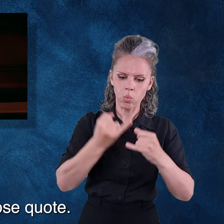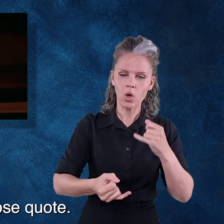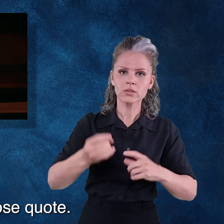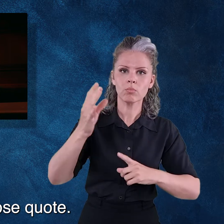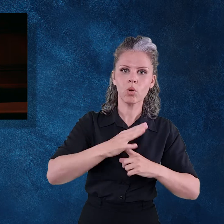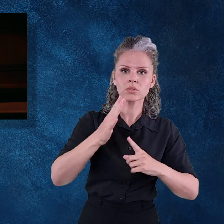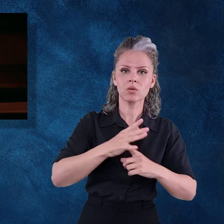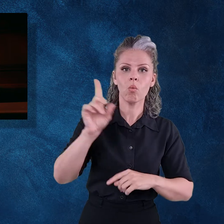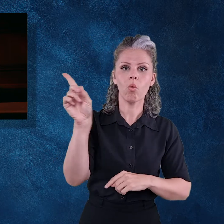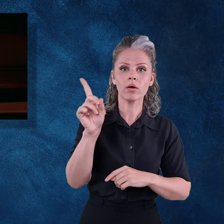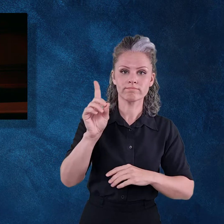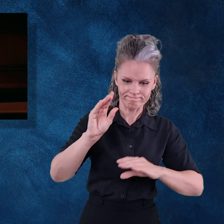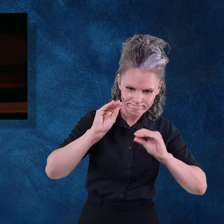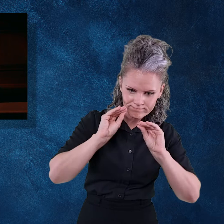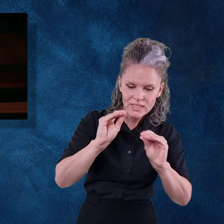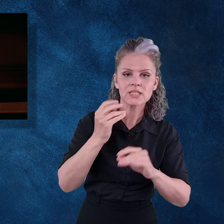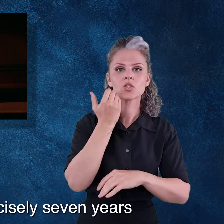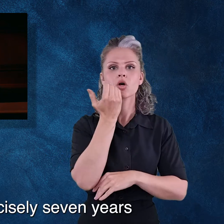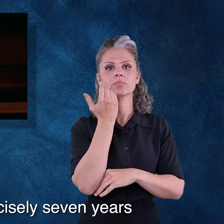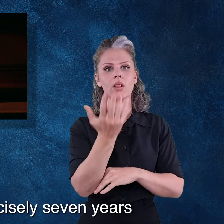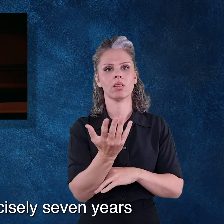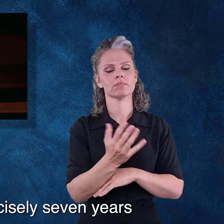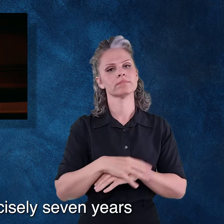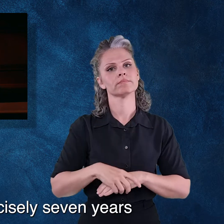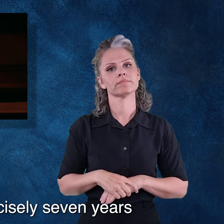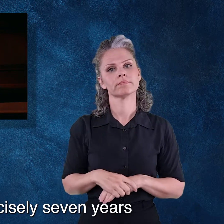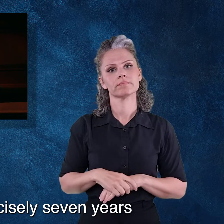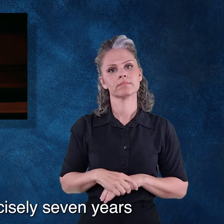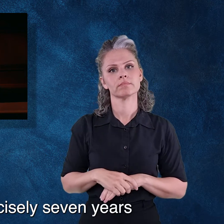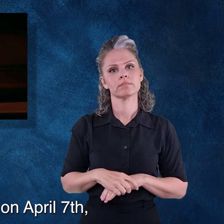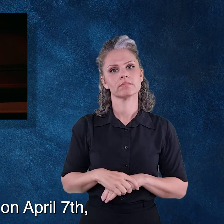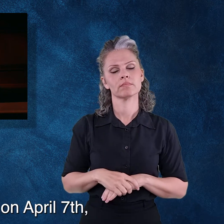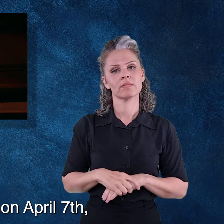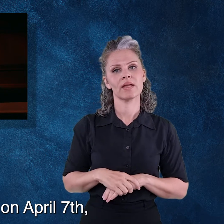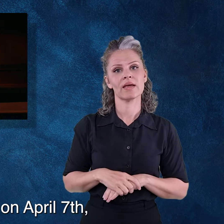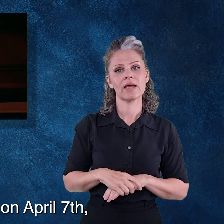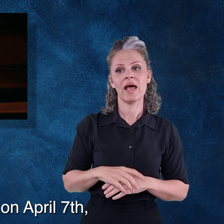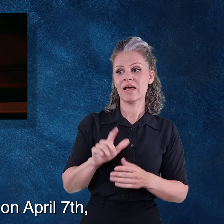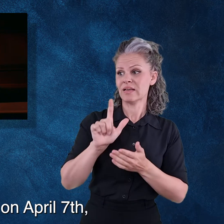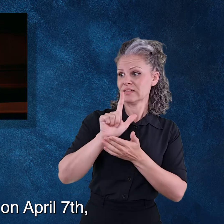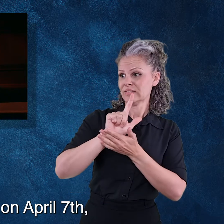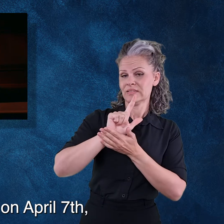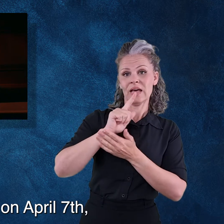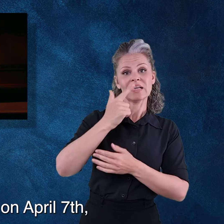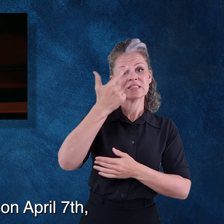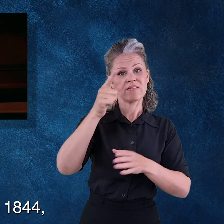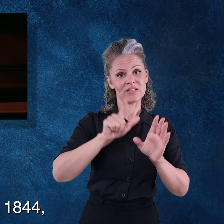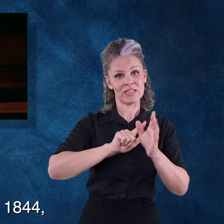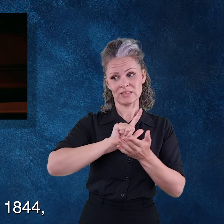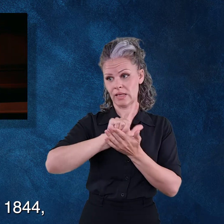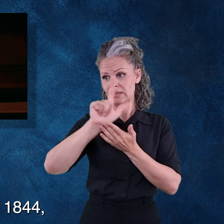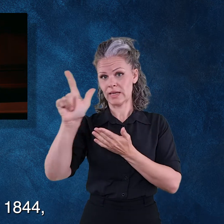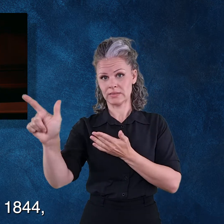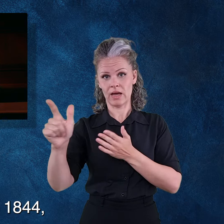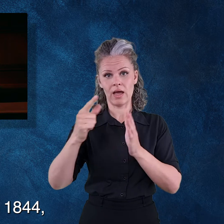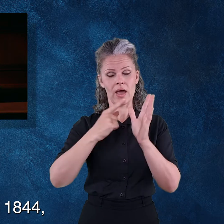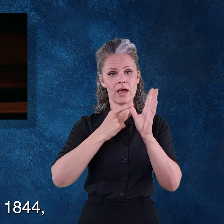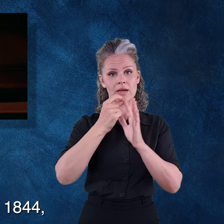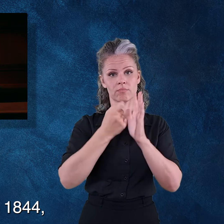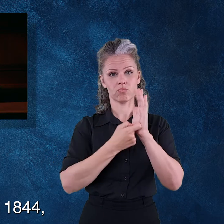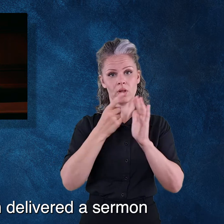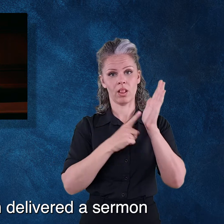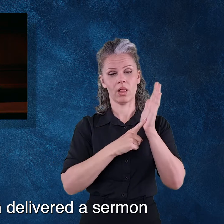close quote. Almost precisely seven years later, on April 7, 1844,